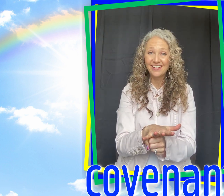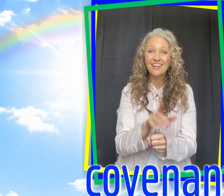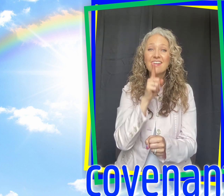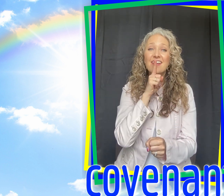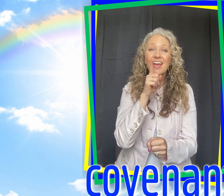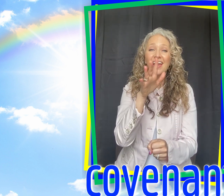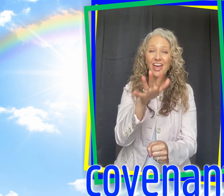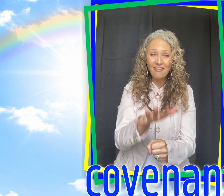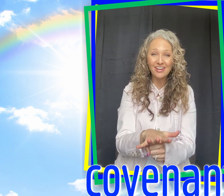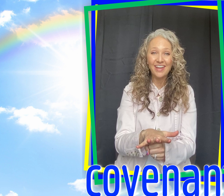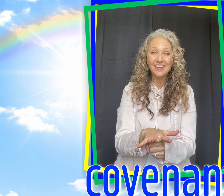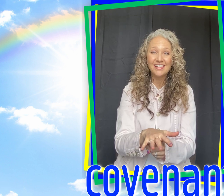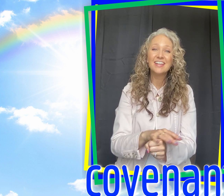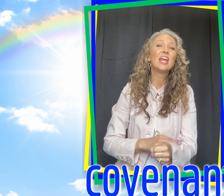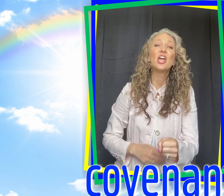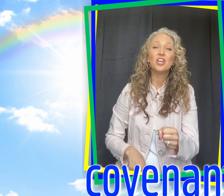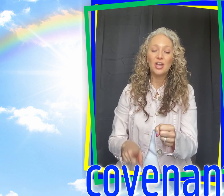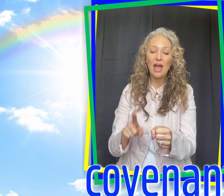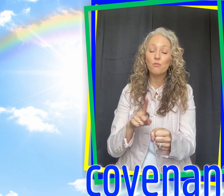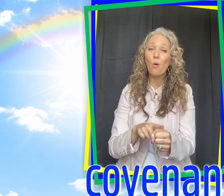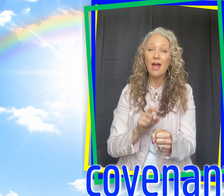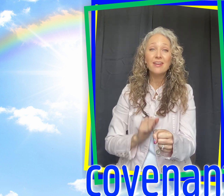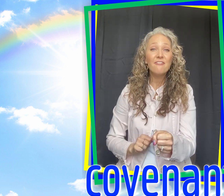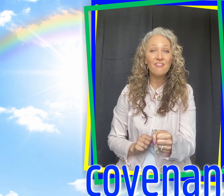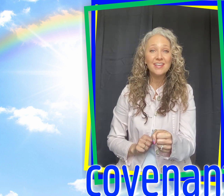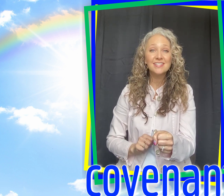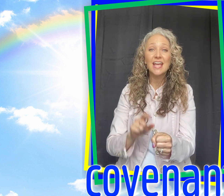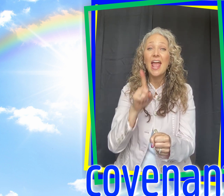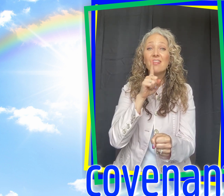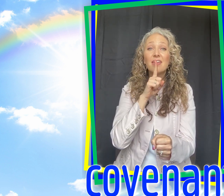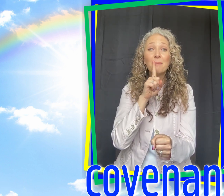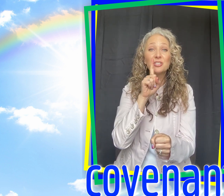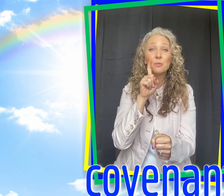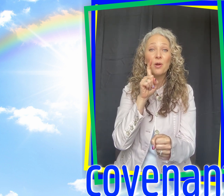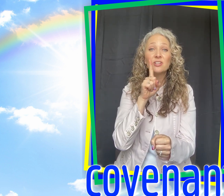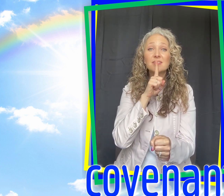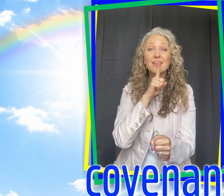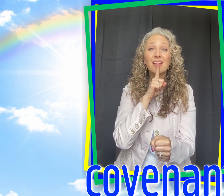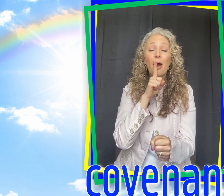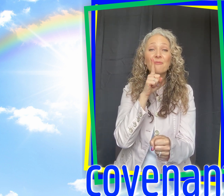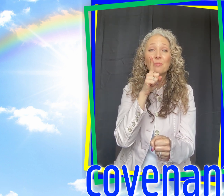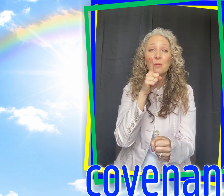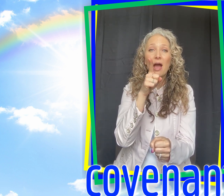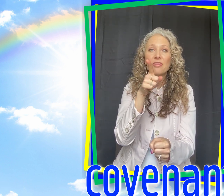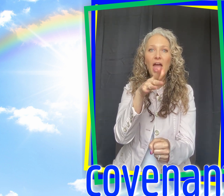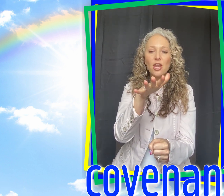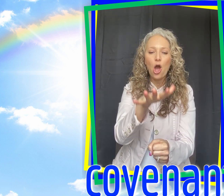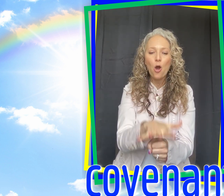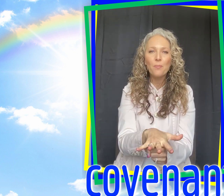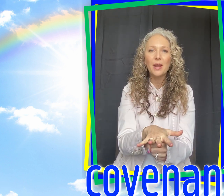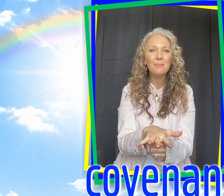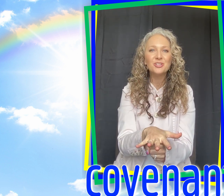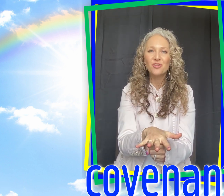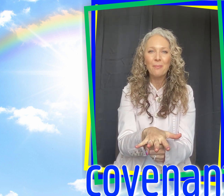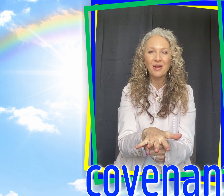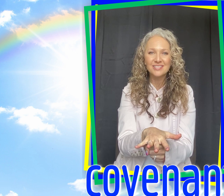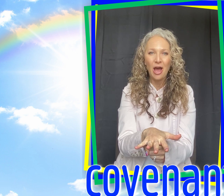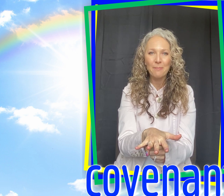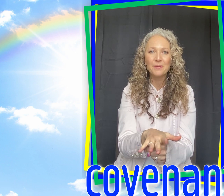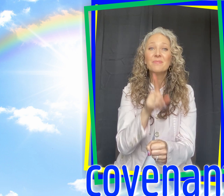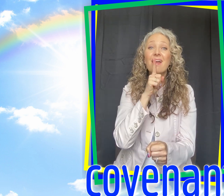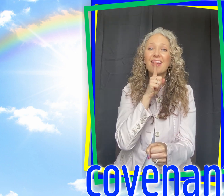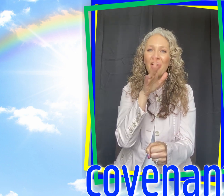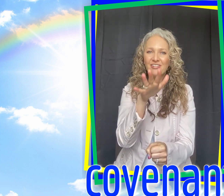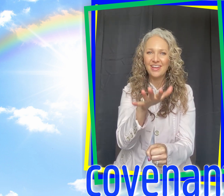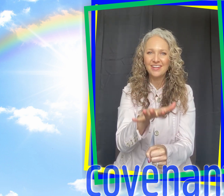Covenant. Covenant. You're going to have one fist. The Mr. Pointer is going to come from your mouth and open up and drop on